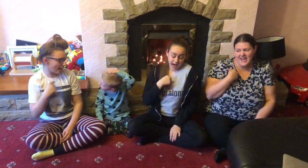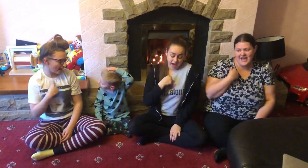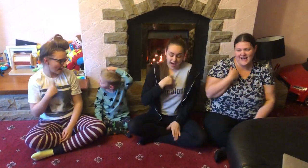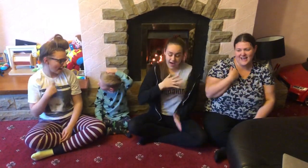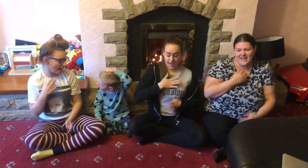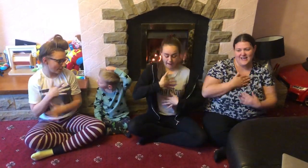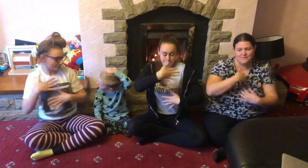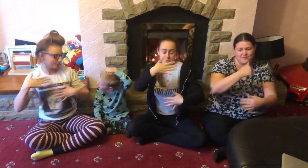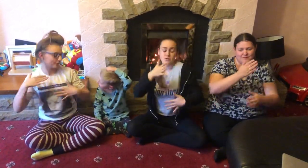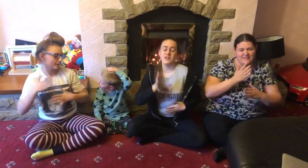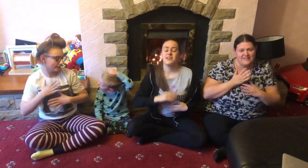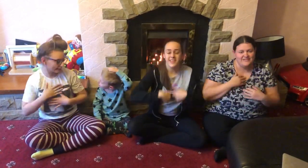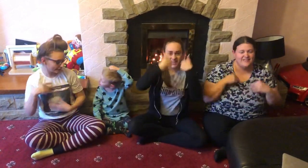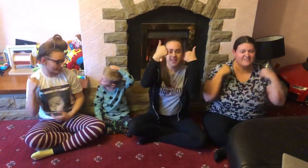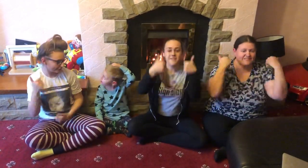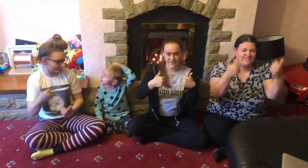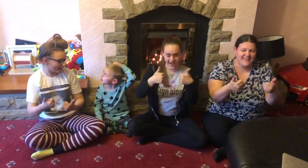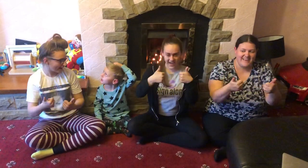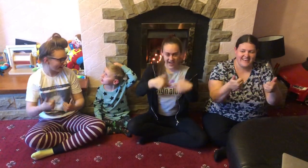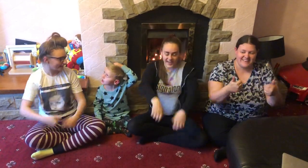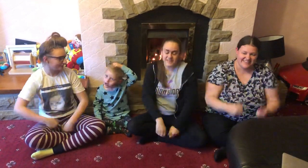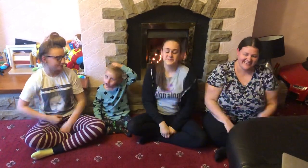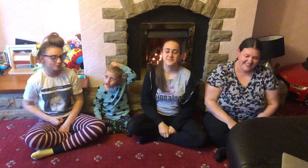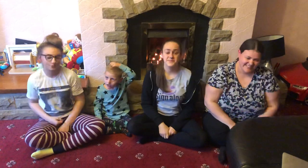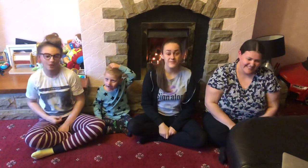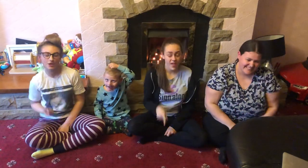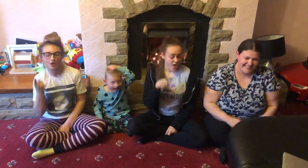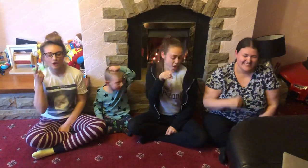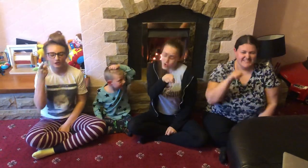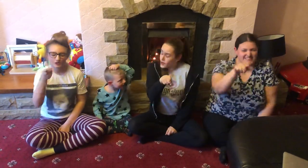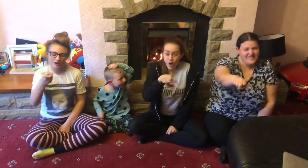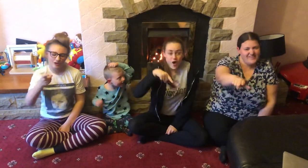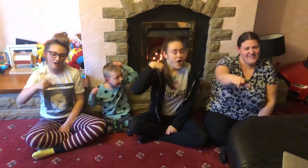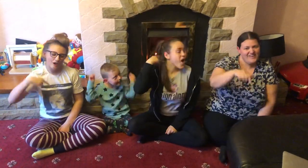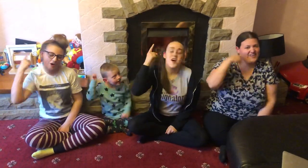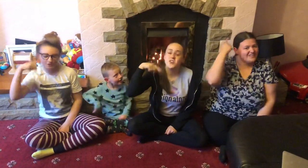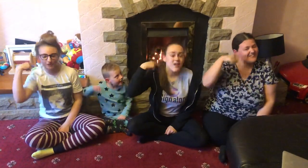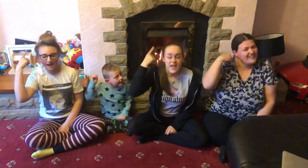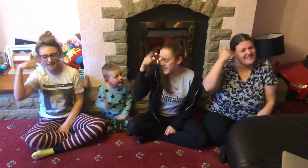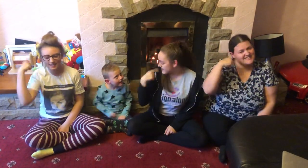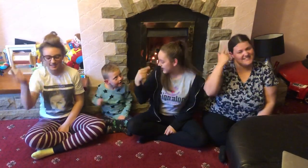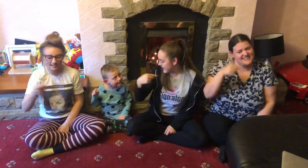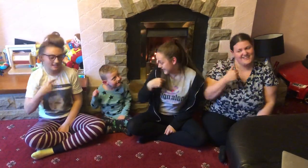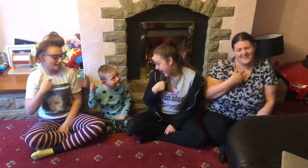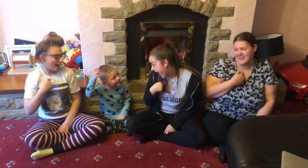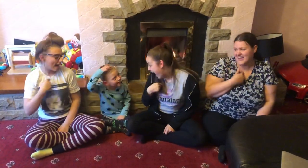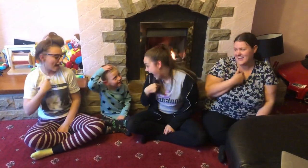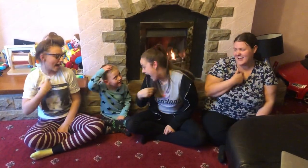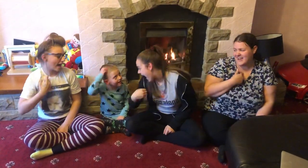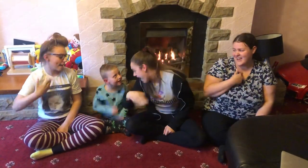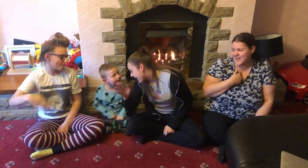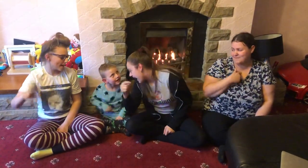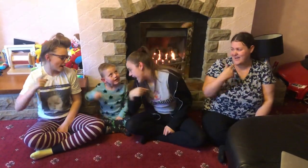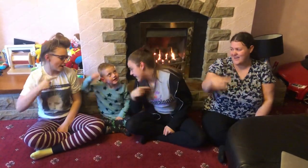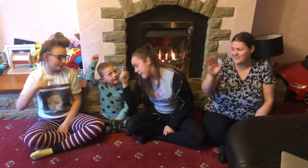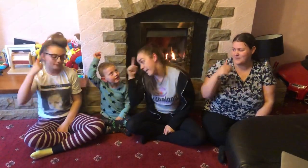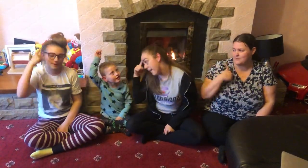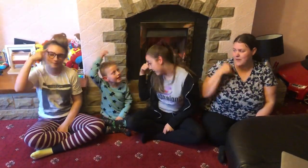I'm breathing fine. You're crazy and I'm out of my